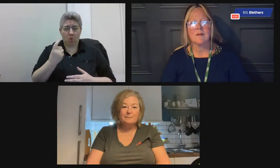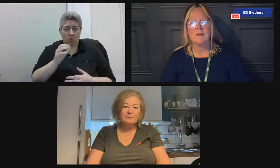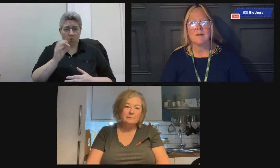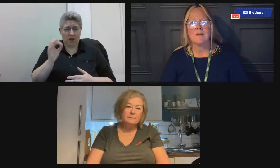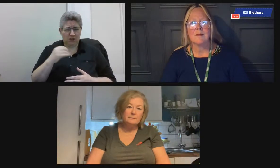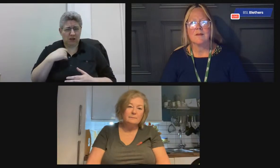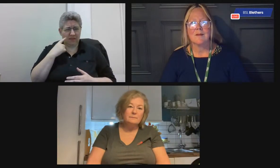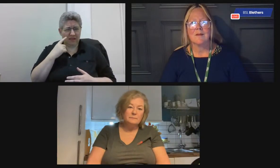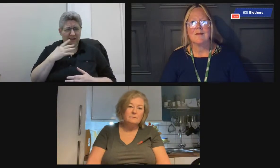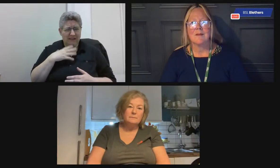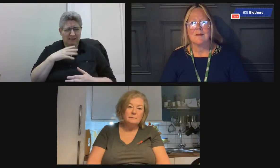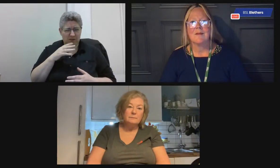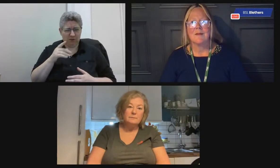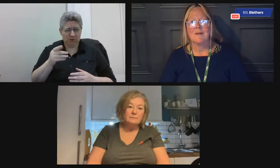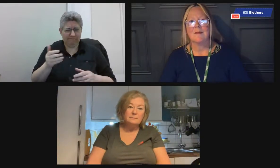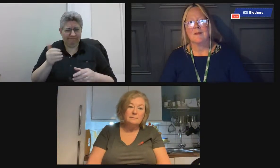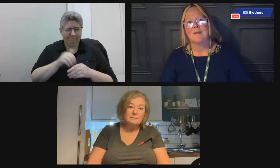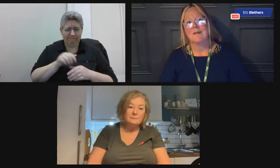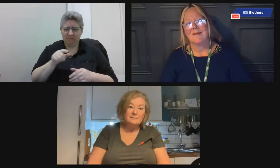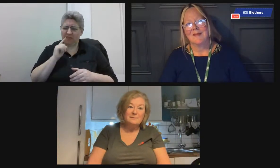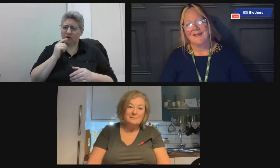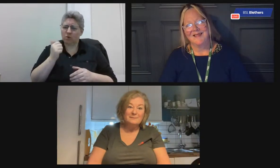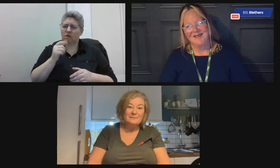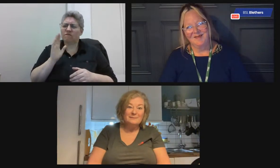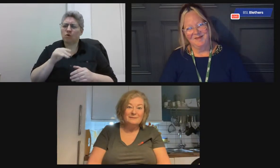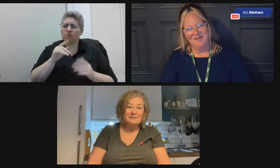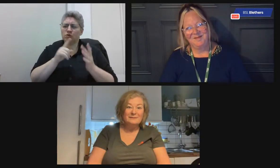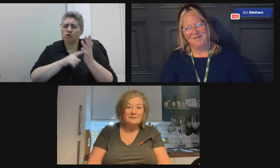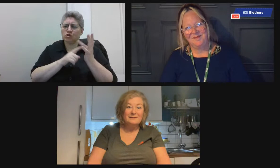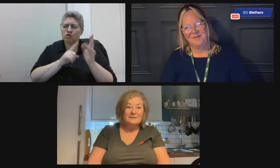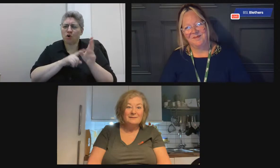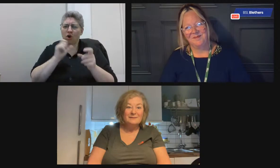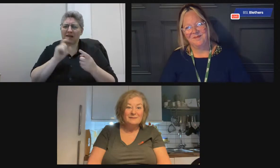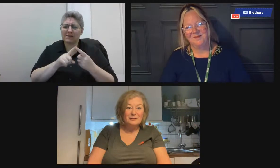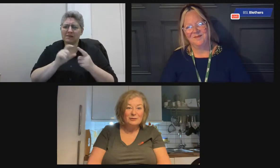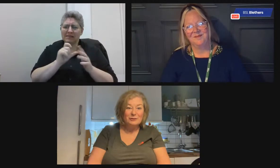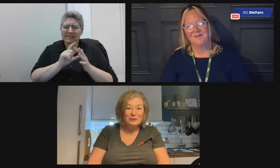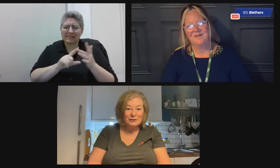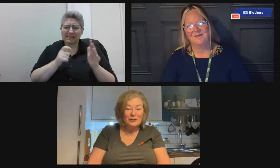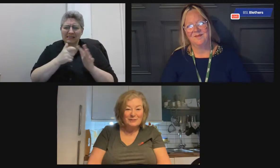Okay. I think this is going to have to be the last question. We can just